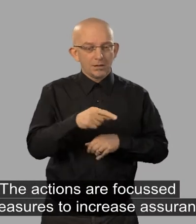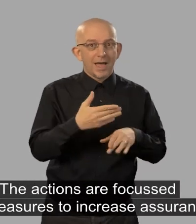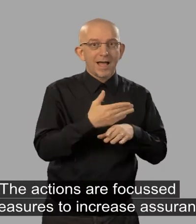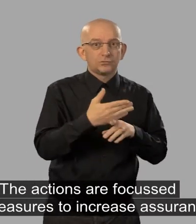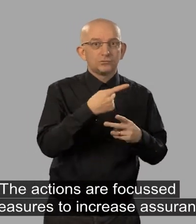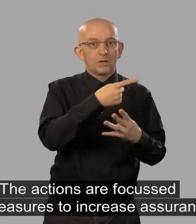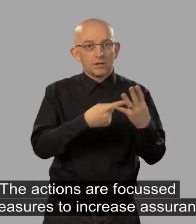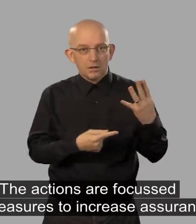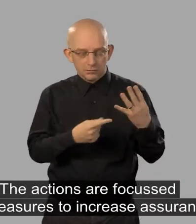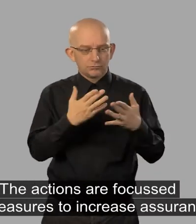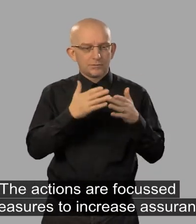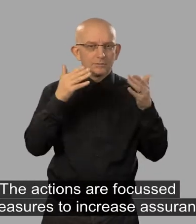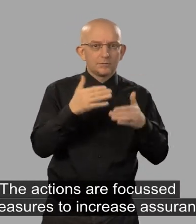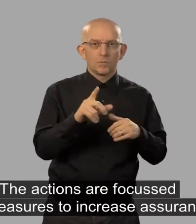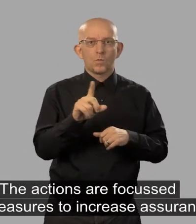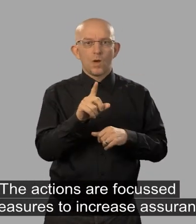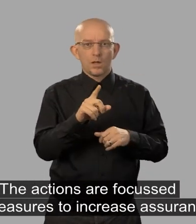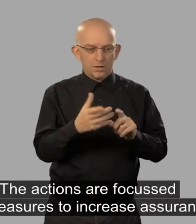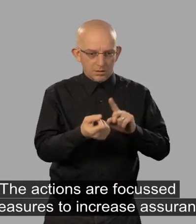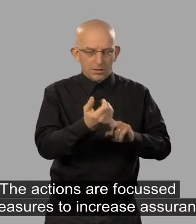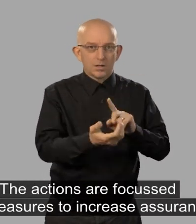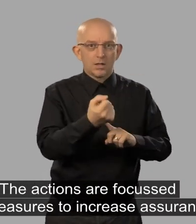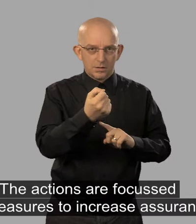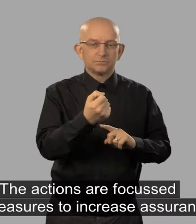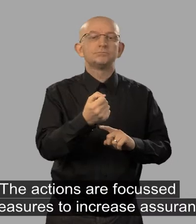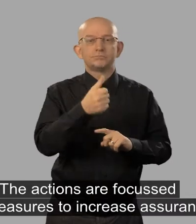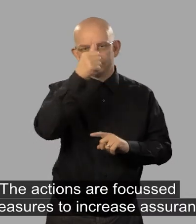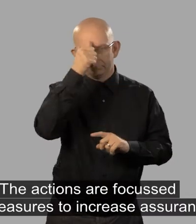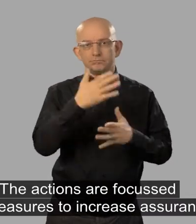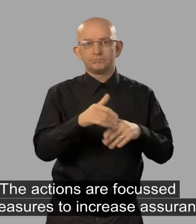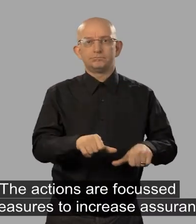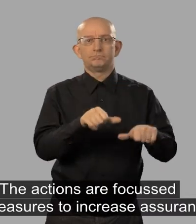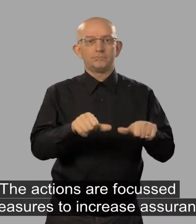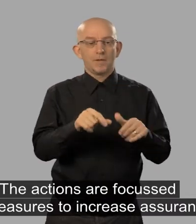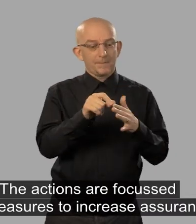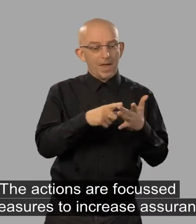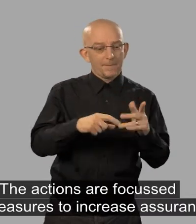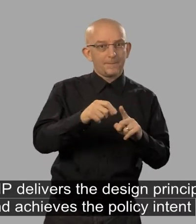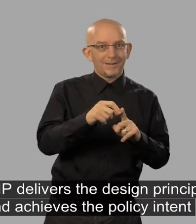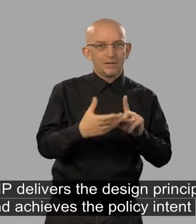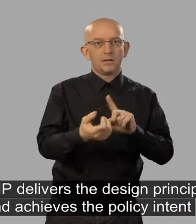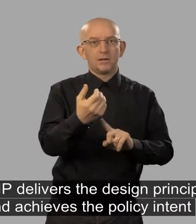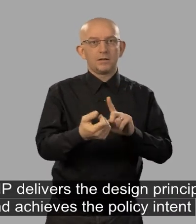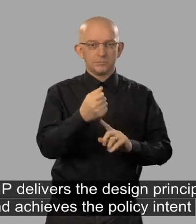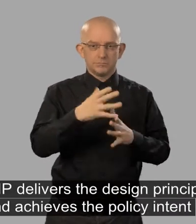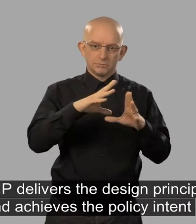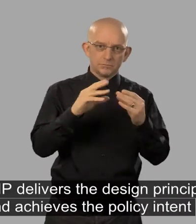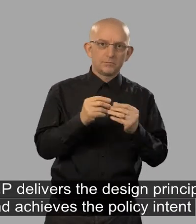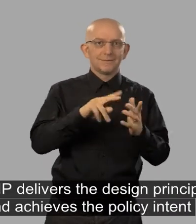The actions are focused on measures to increase assurance that PIP delivers the design principles and achieves